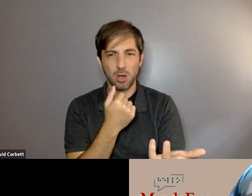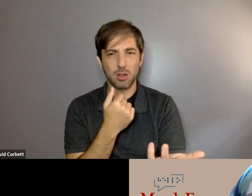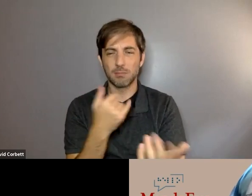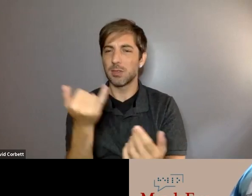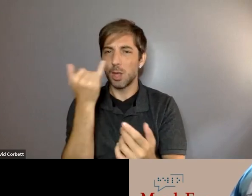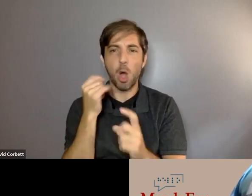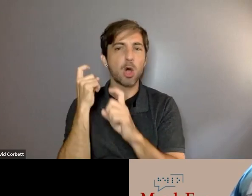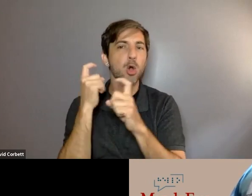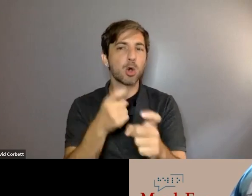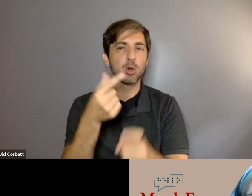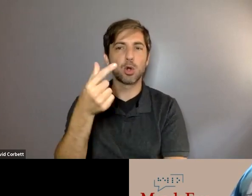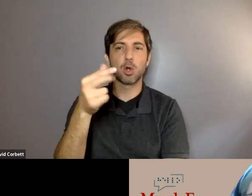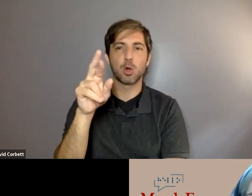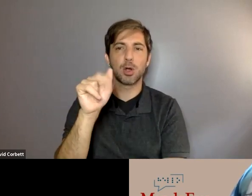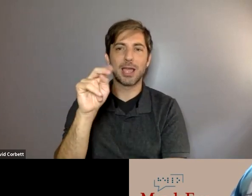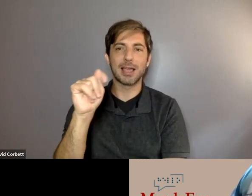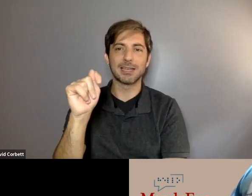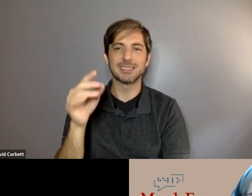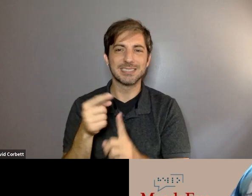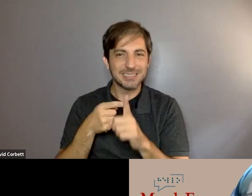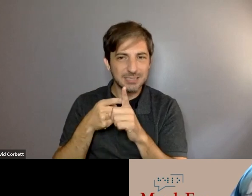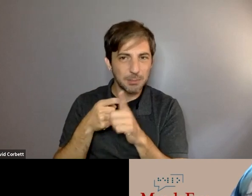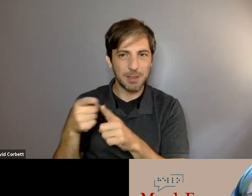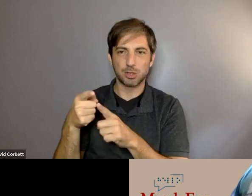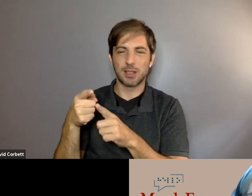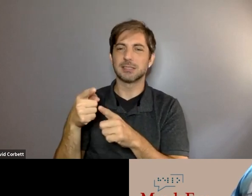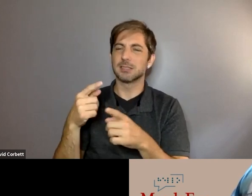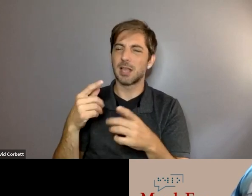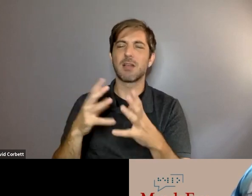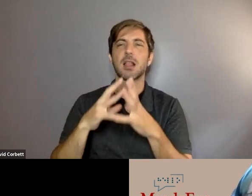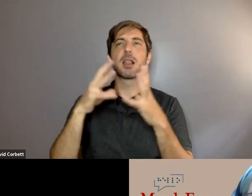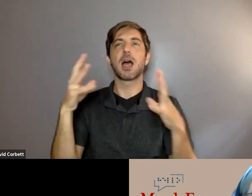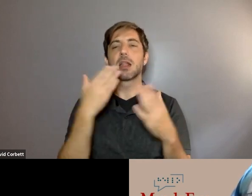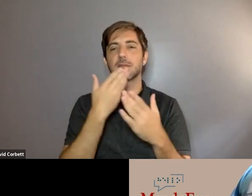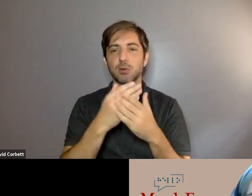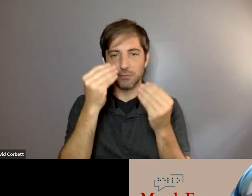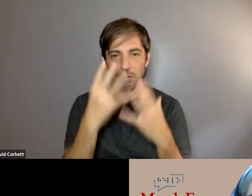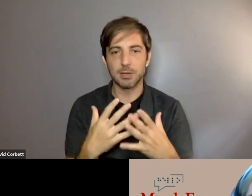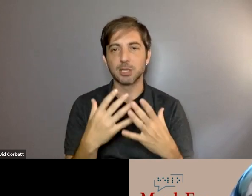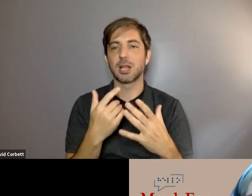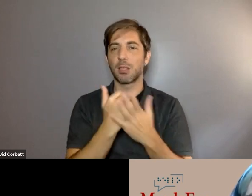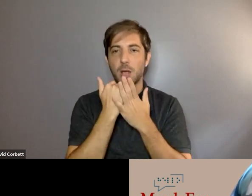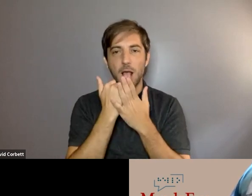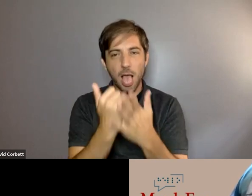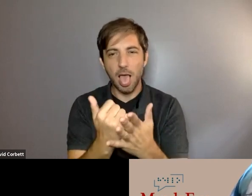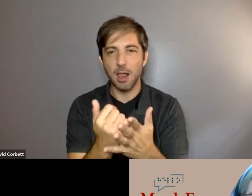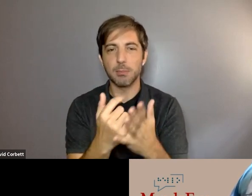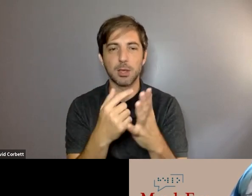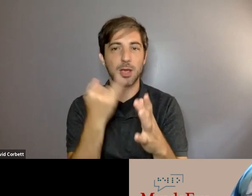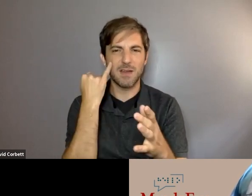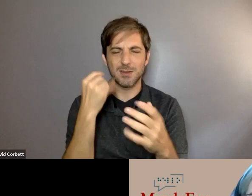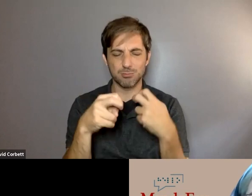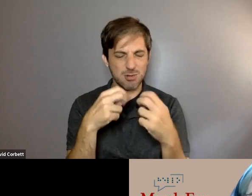24 hours. They are a wealth of information. They can help talk you through things, whether or not